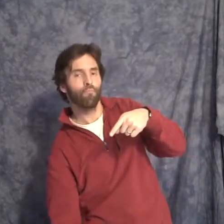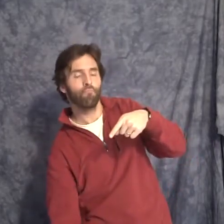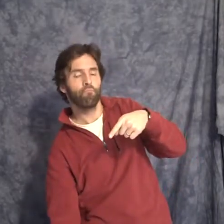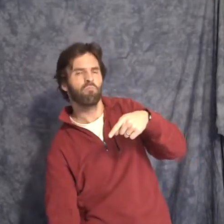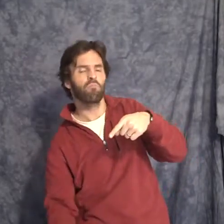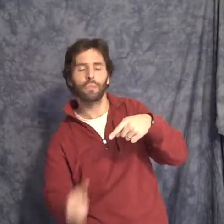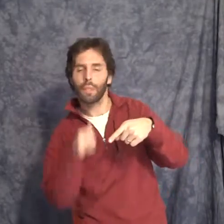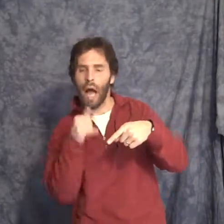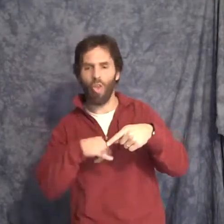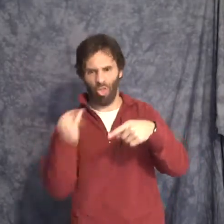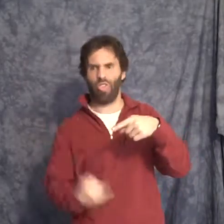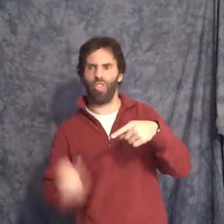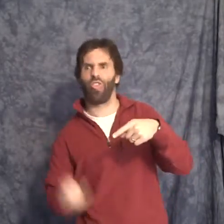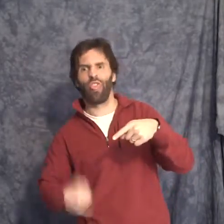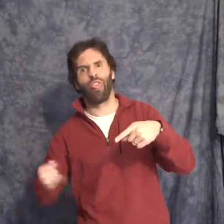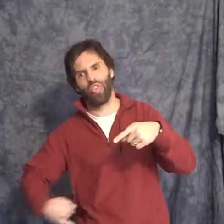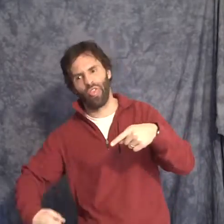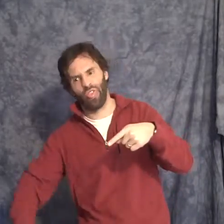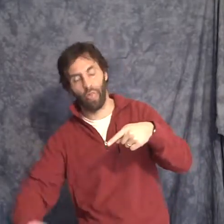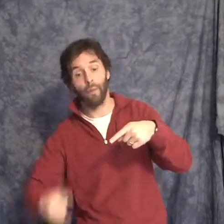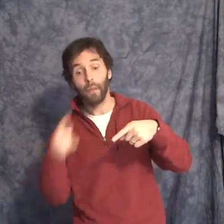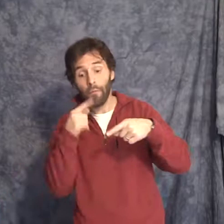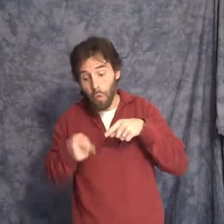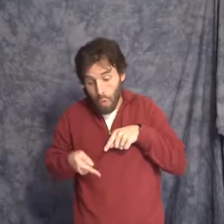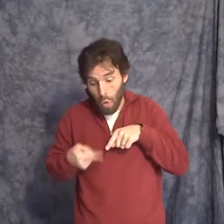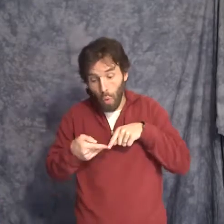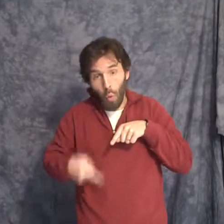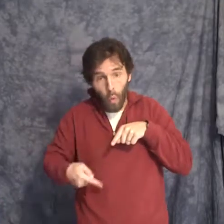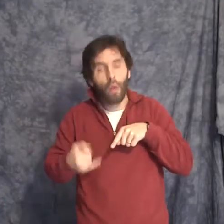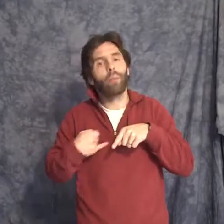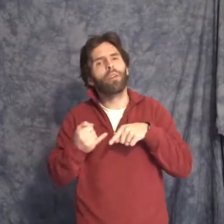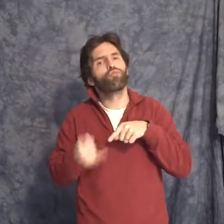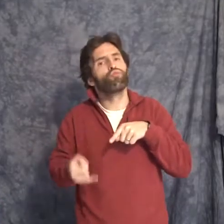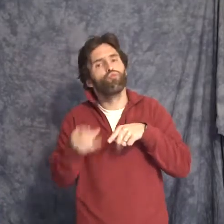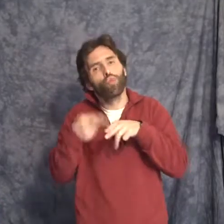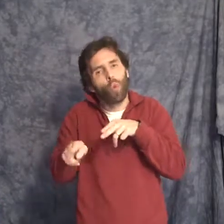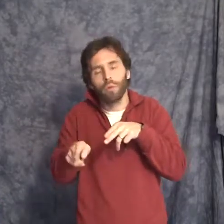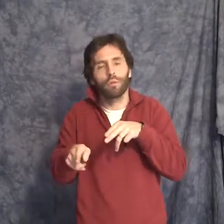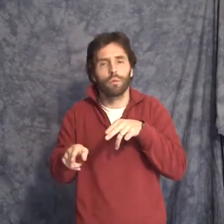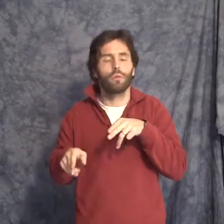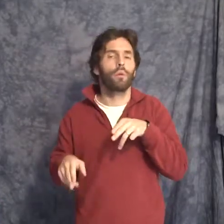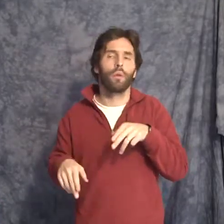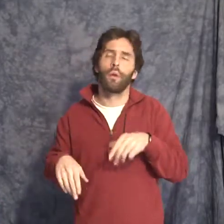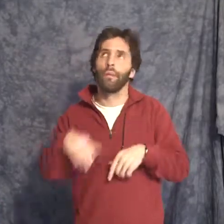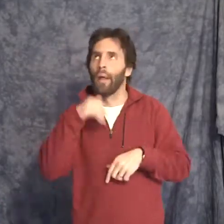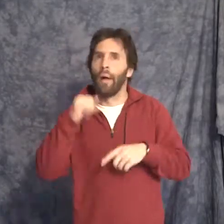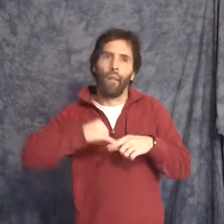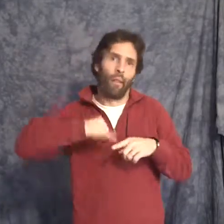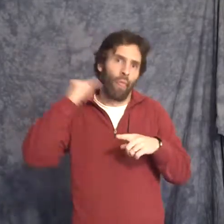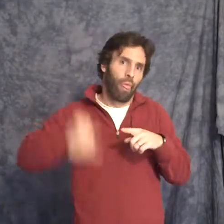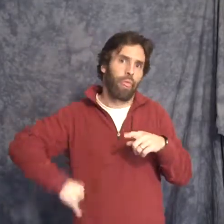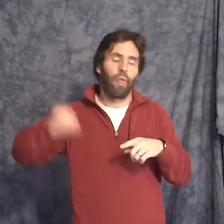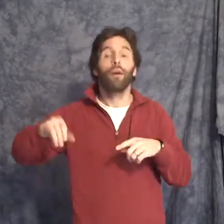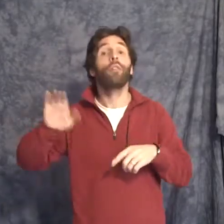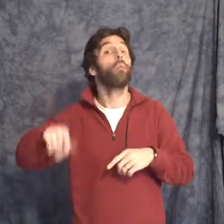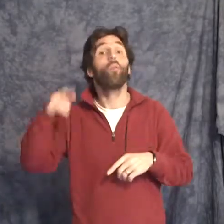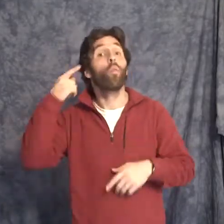had to go from here to here, it would be a short axon. And we have something like that. It wouldn't be this axon zigzagged back and forth. They did that